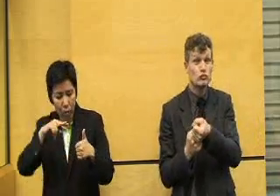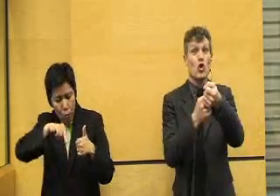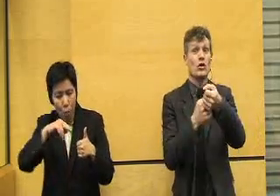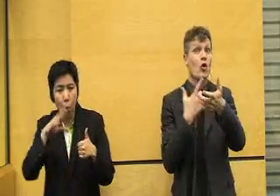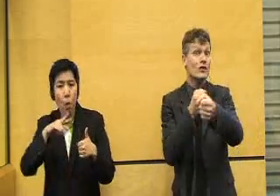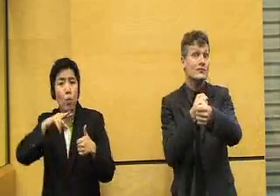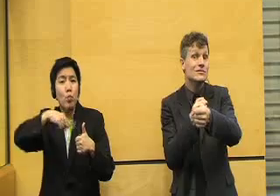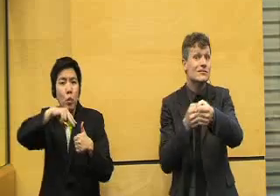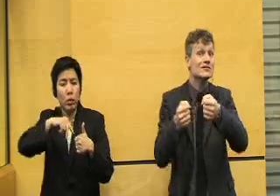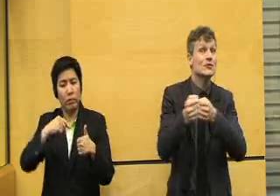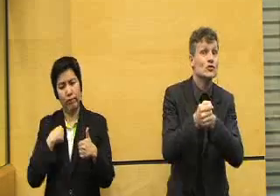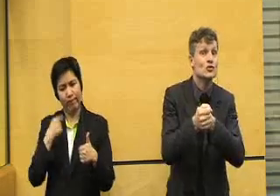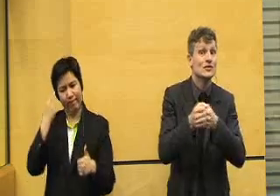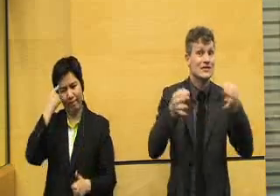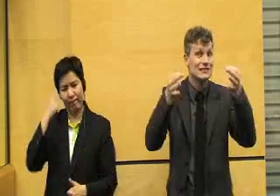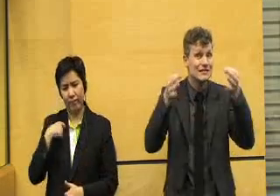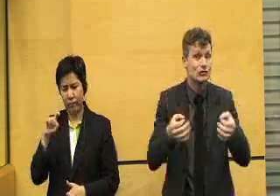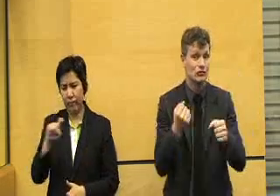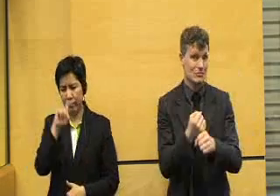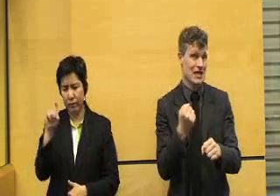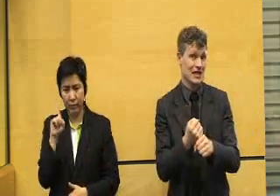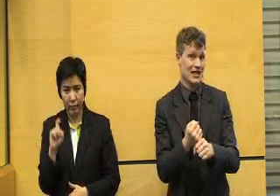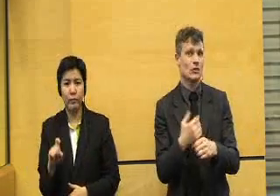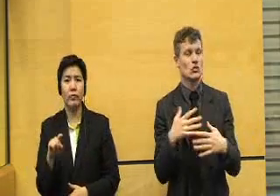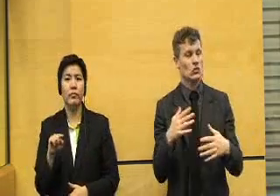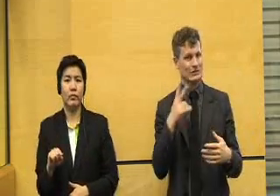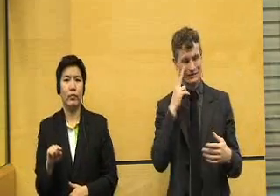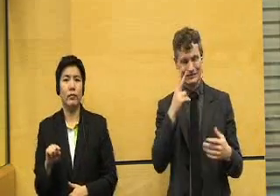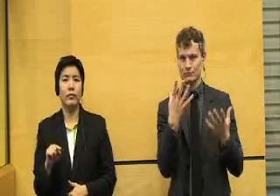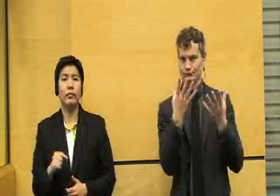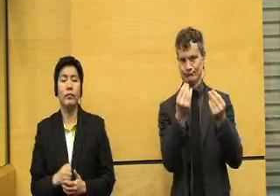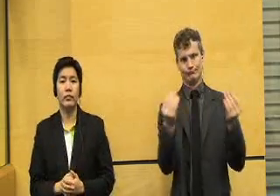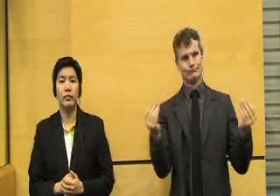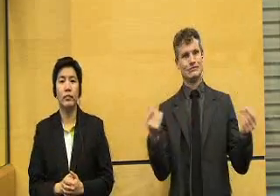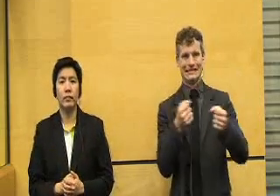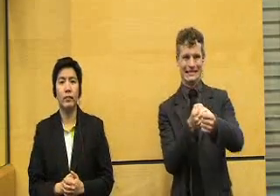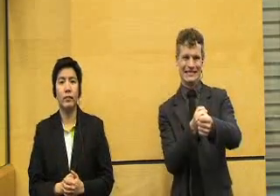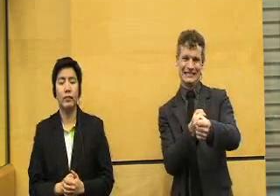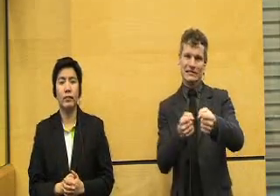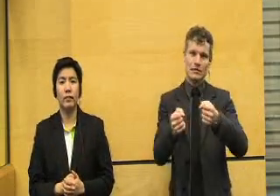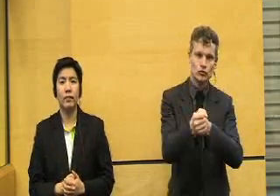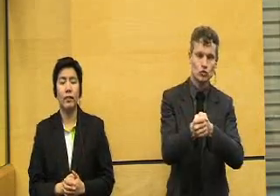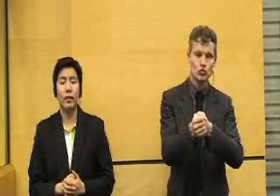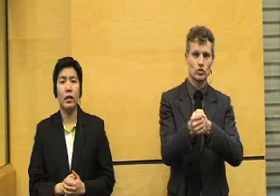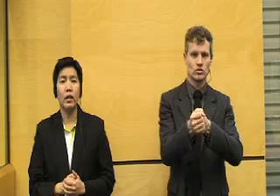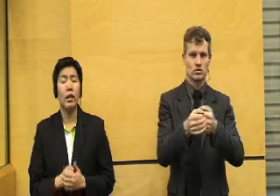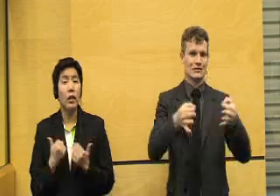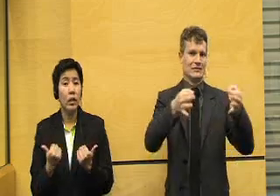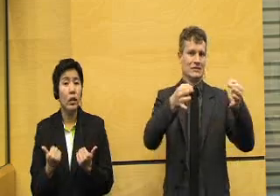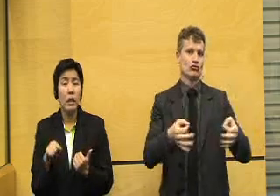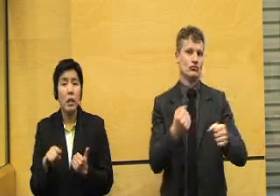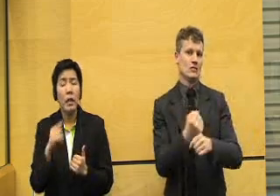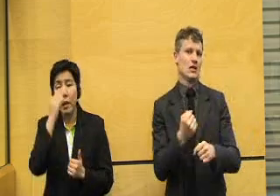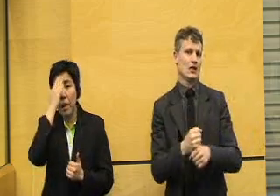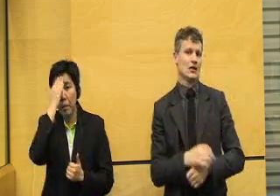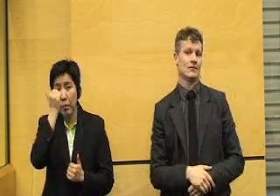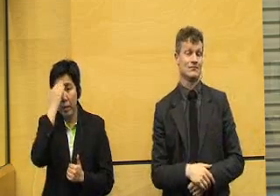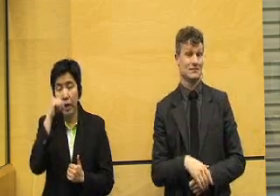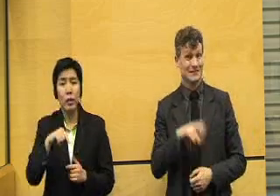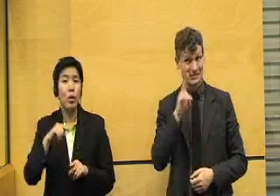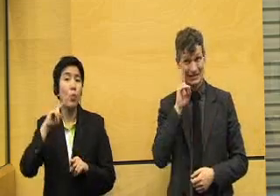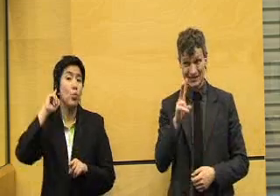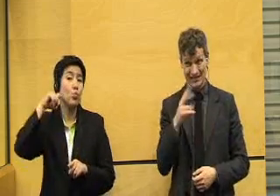decision-making is widespread. The effect that a number of women with intellectual disabilities are subjected